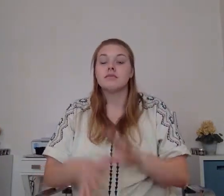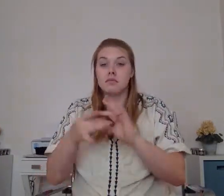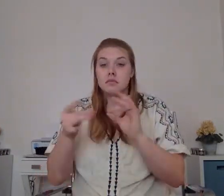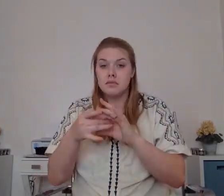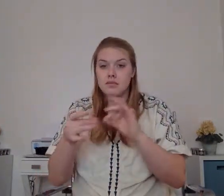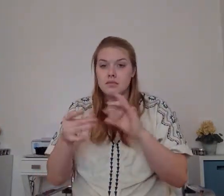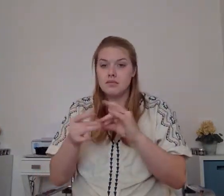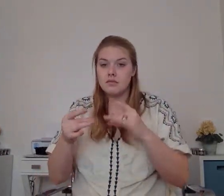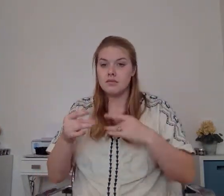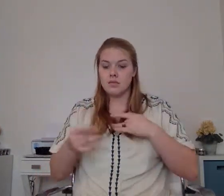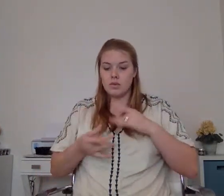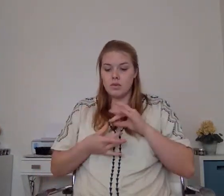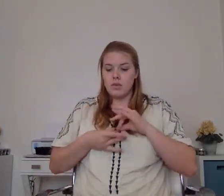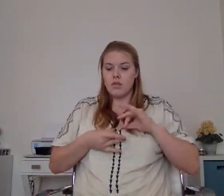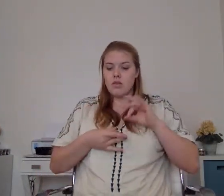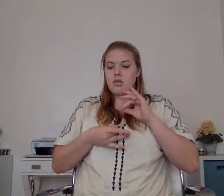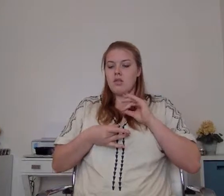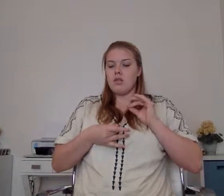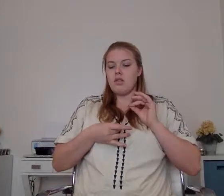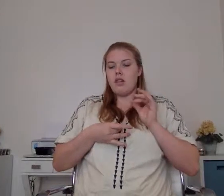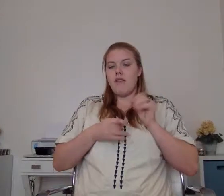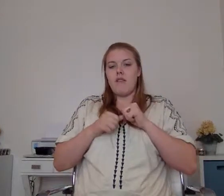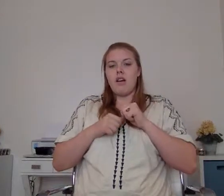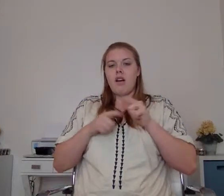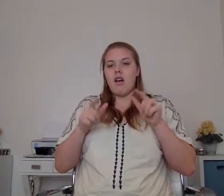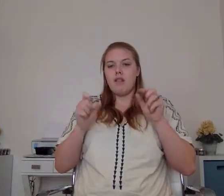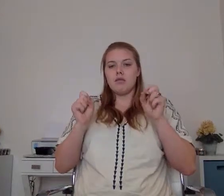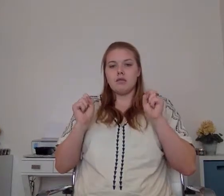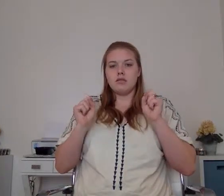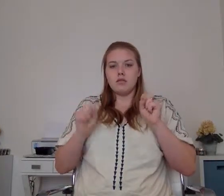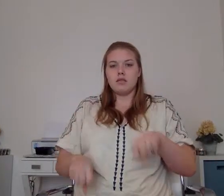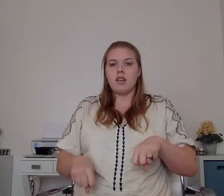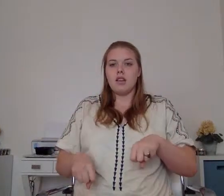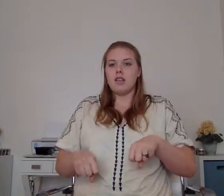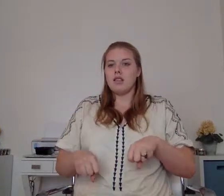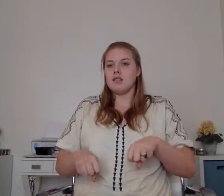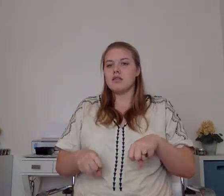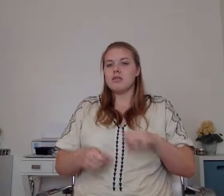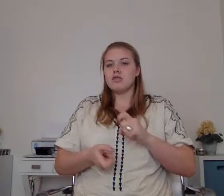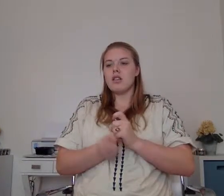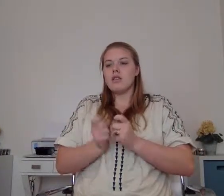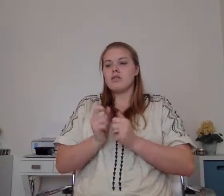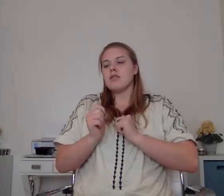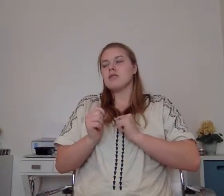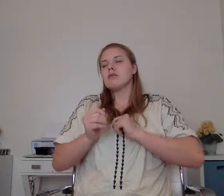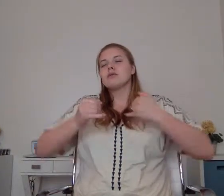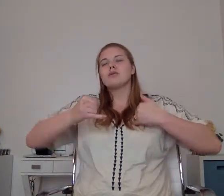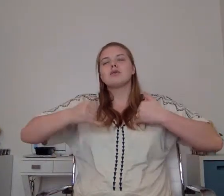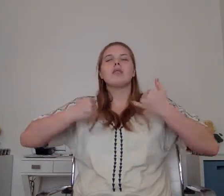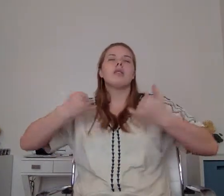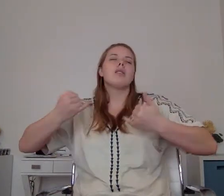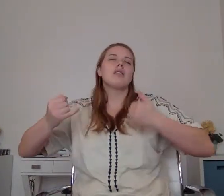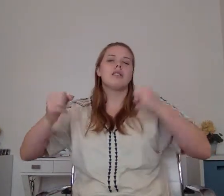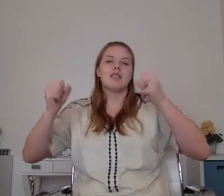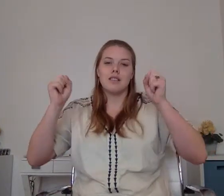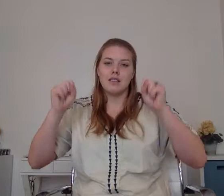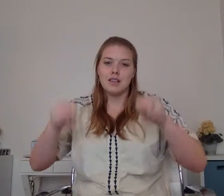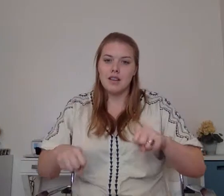every ingredient necessary to turn your existence into joy. All you have to do is to mix those